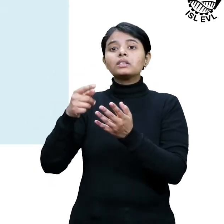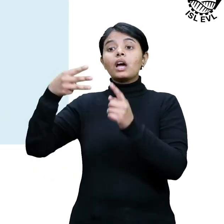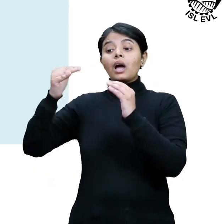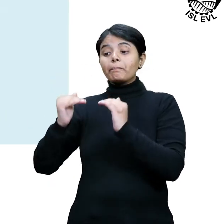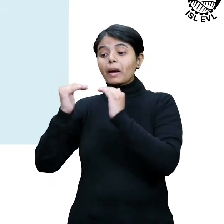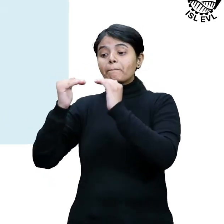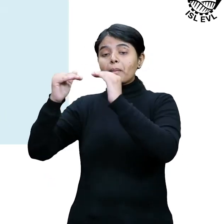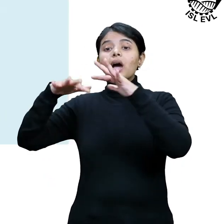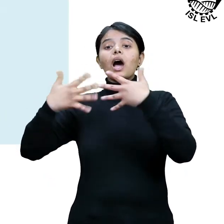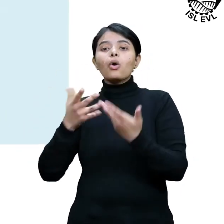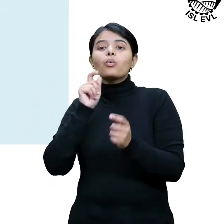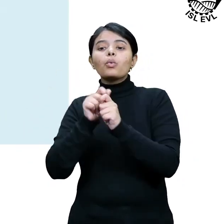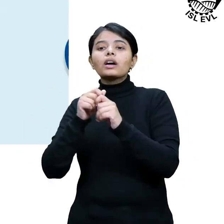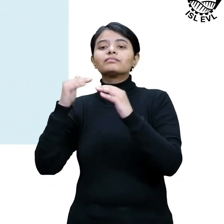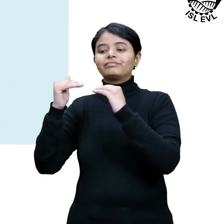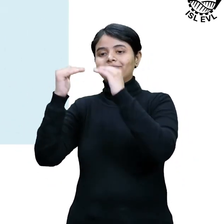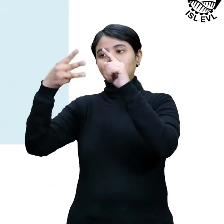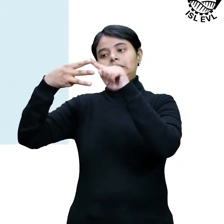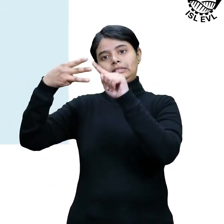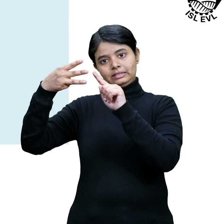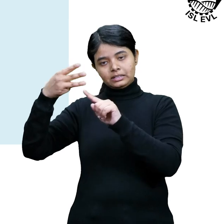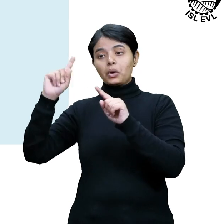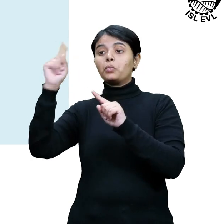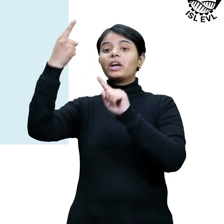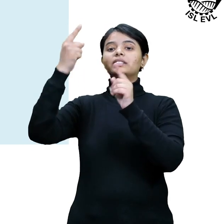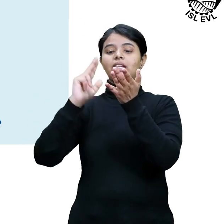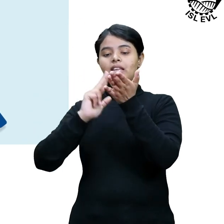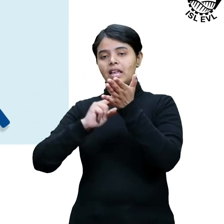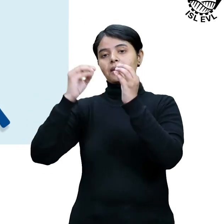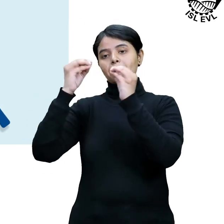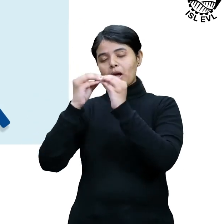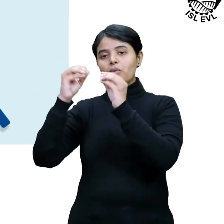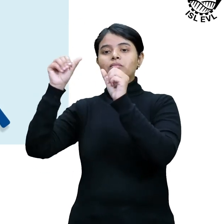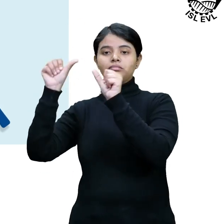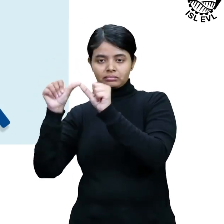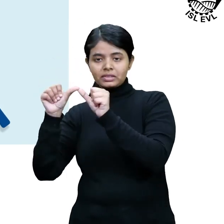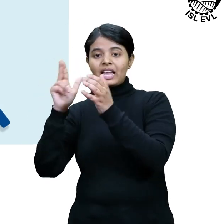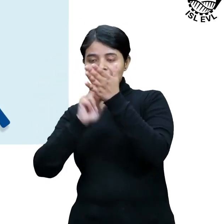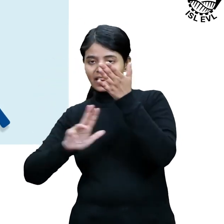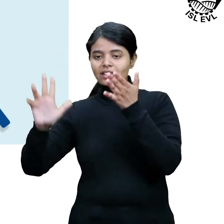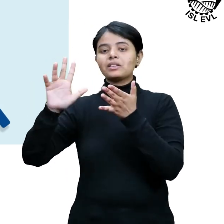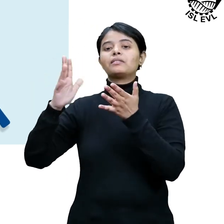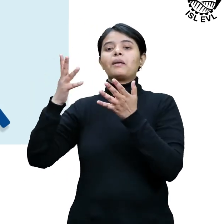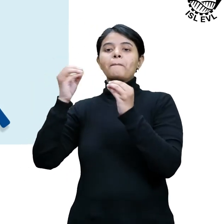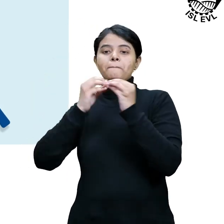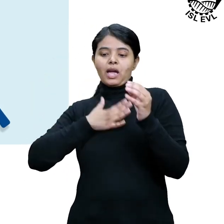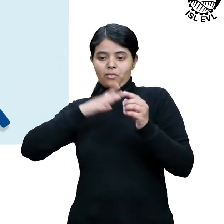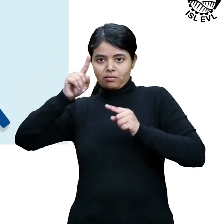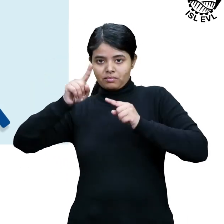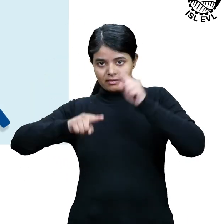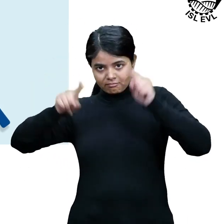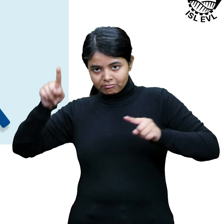a three-tier structure for implementation. The NBA, the National Biodiversity Authority,